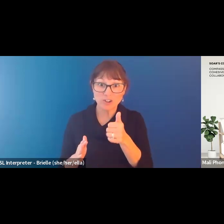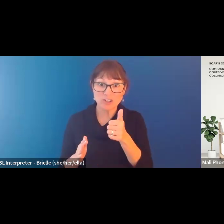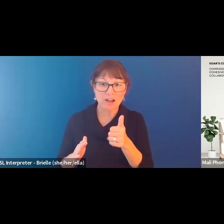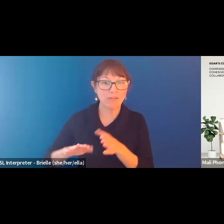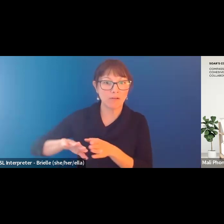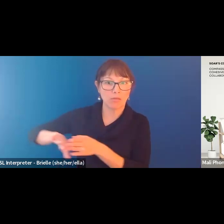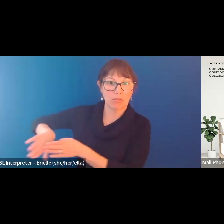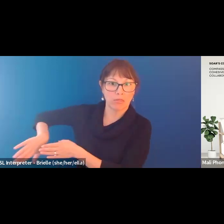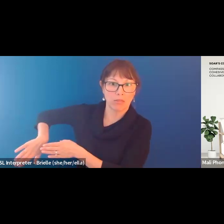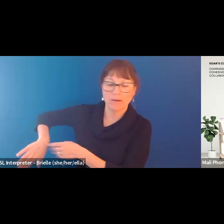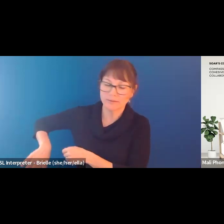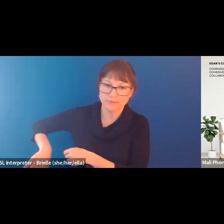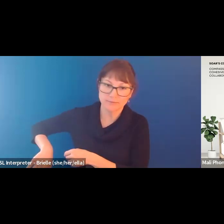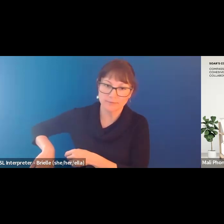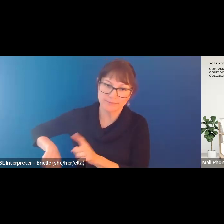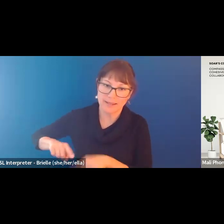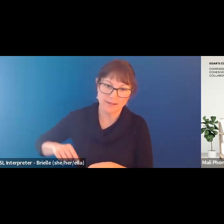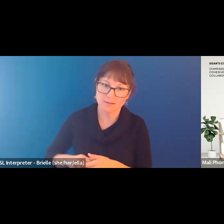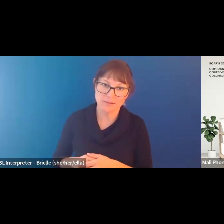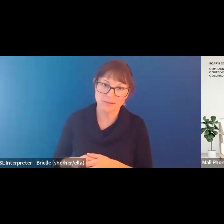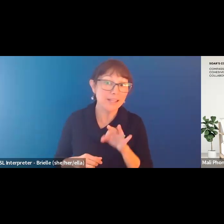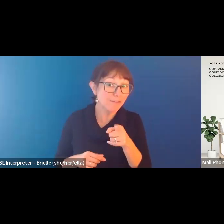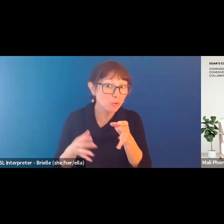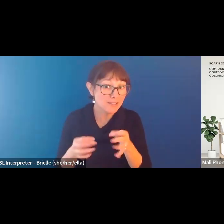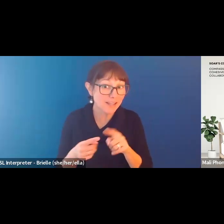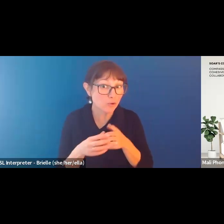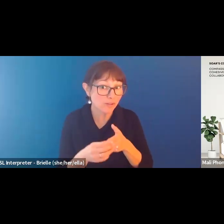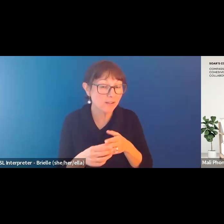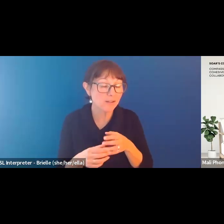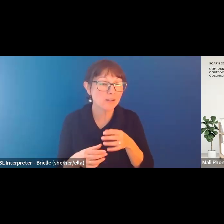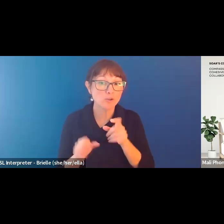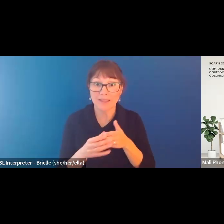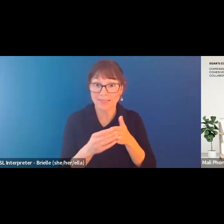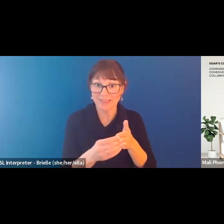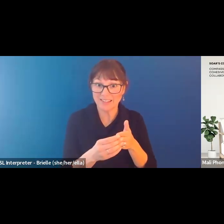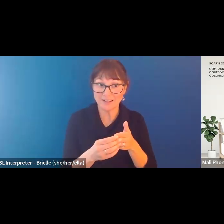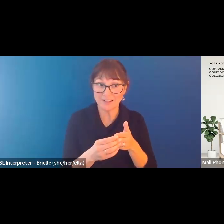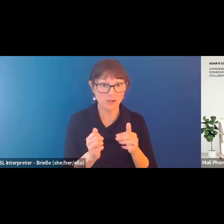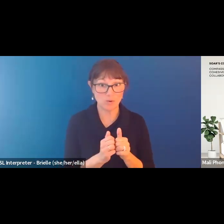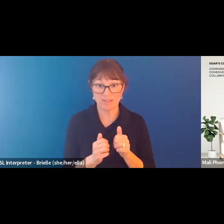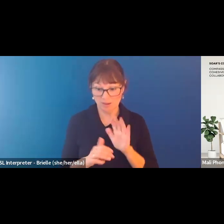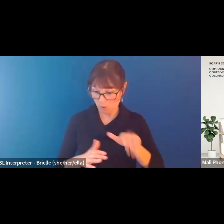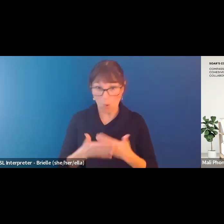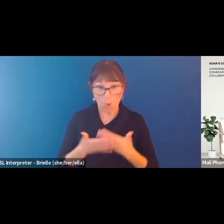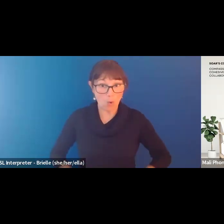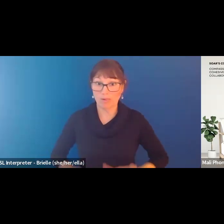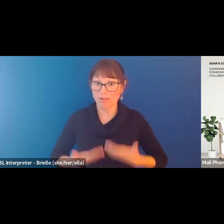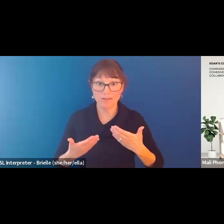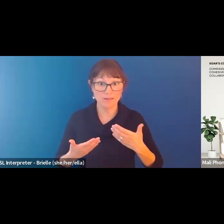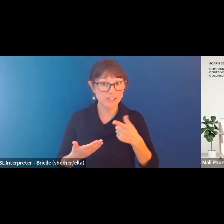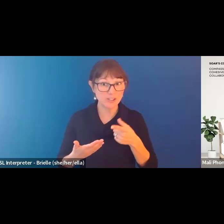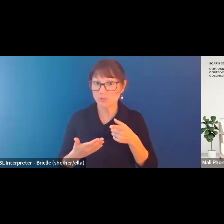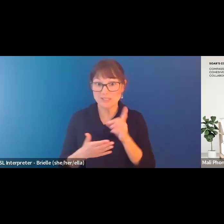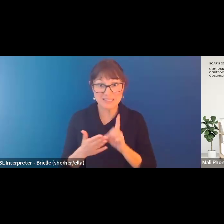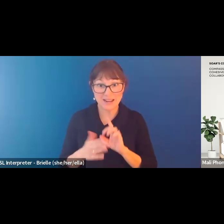door. You get to lead if you choose. You get to lead with the whole of you. You get to design a